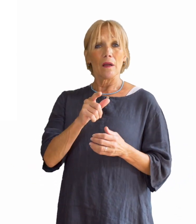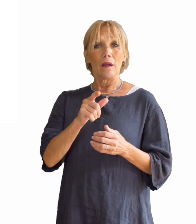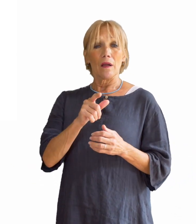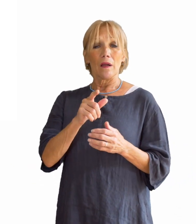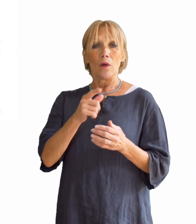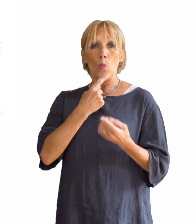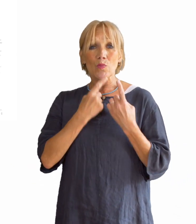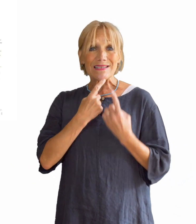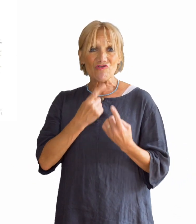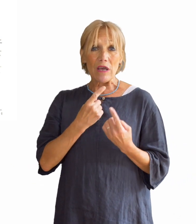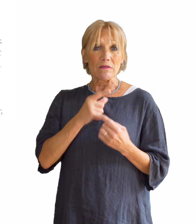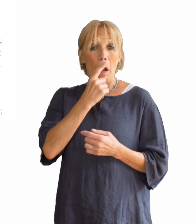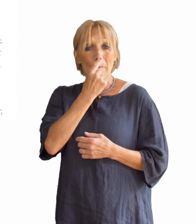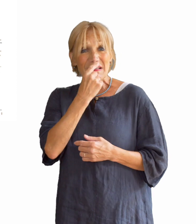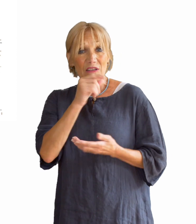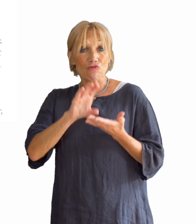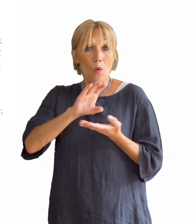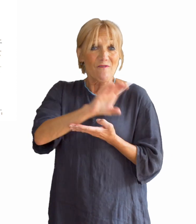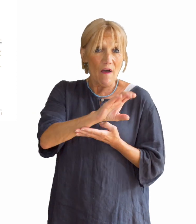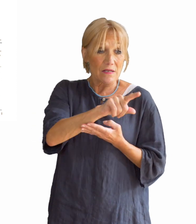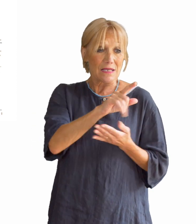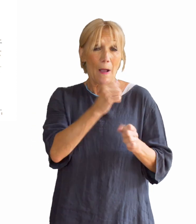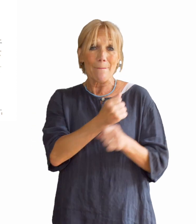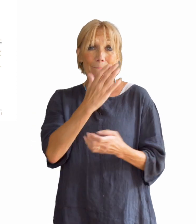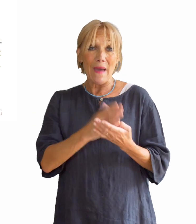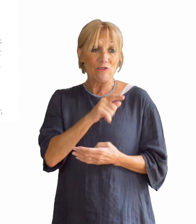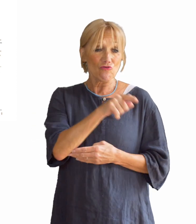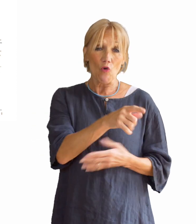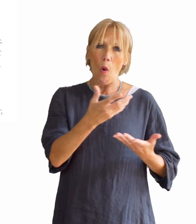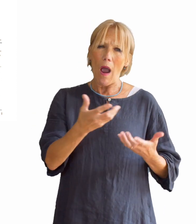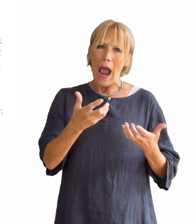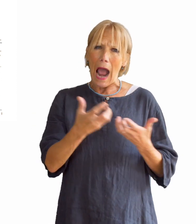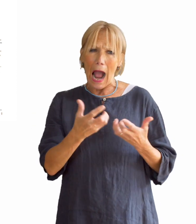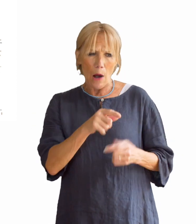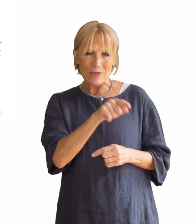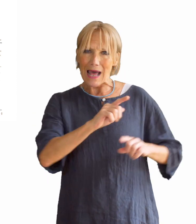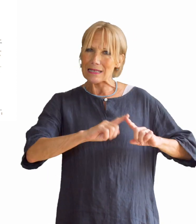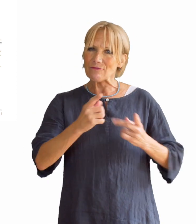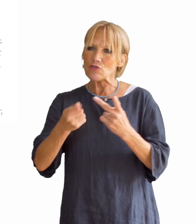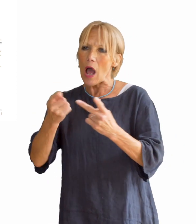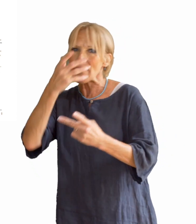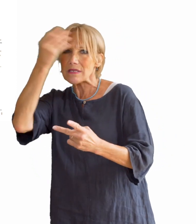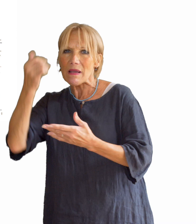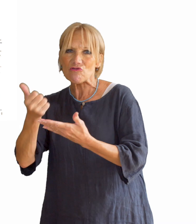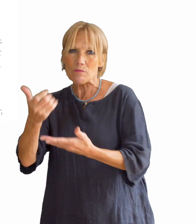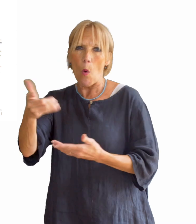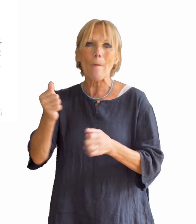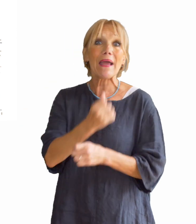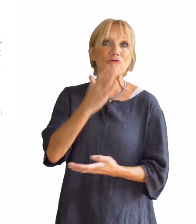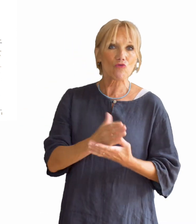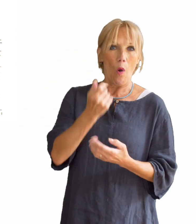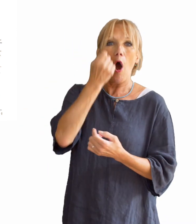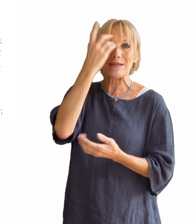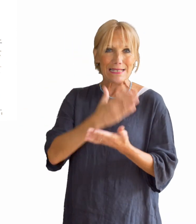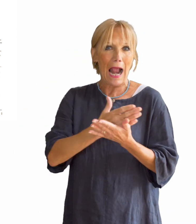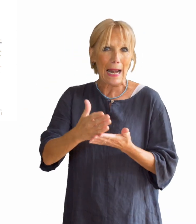meeting centres ensure the meeting centre offer and how it differs from other forms of dementia support is clearly understood. Then you can